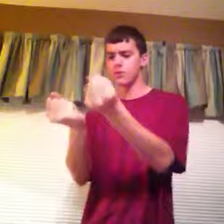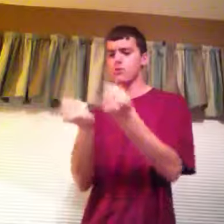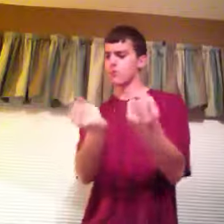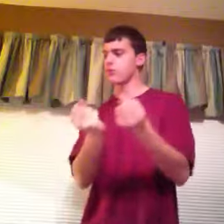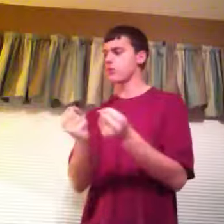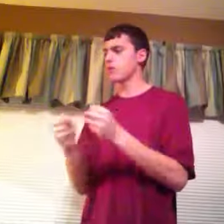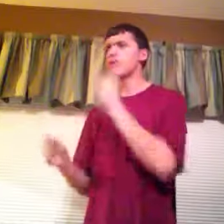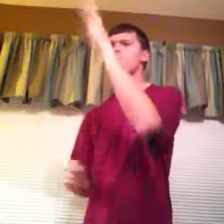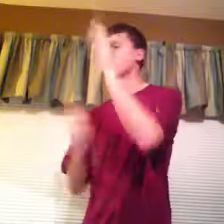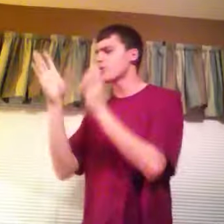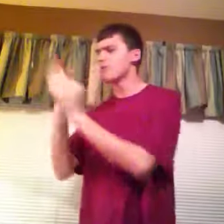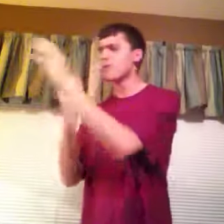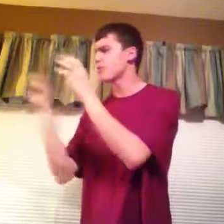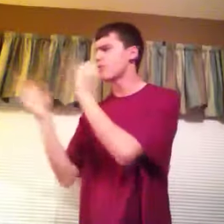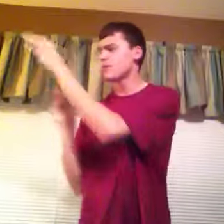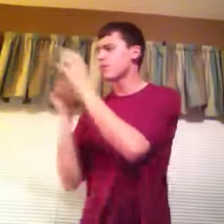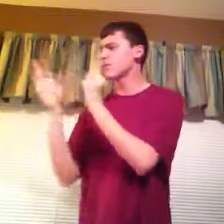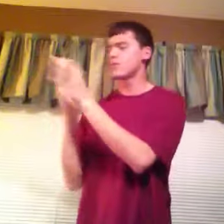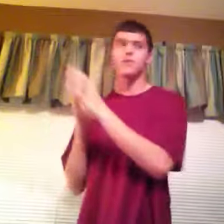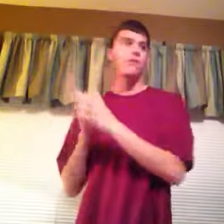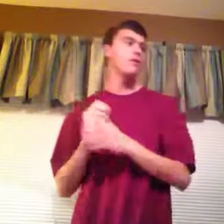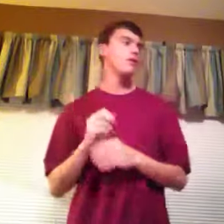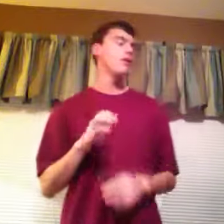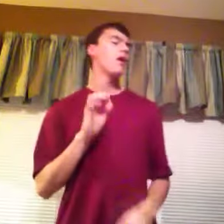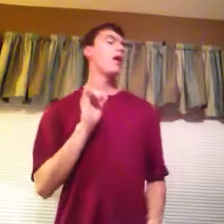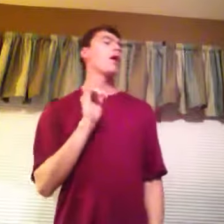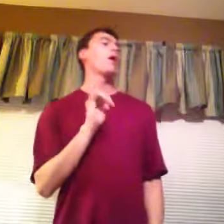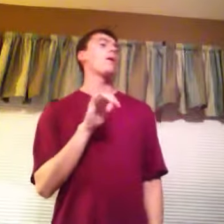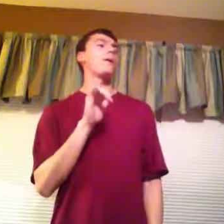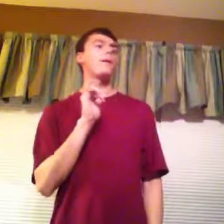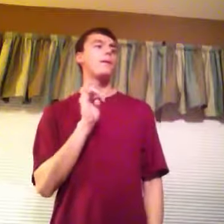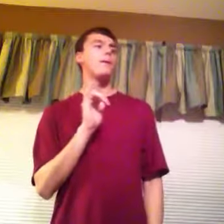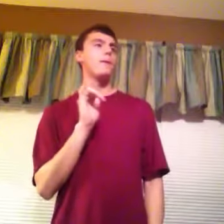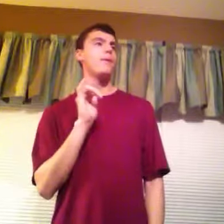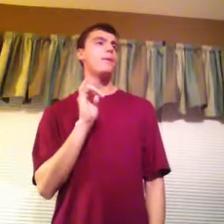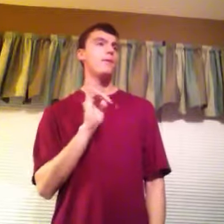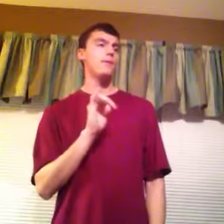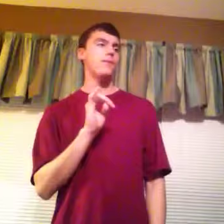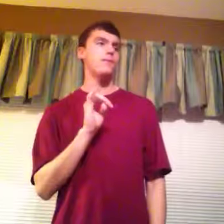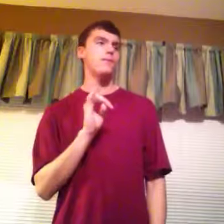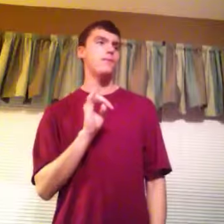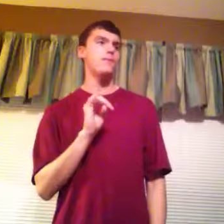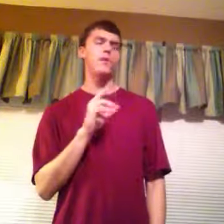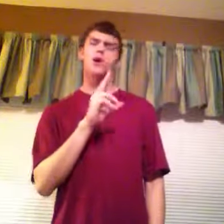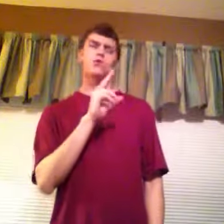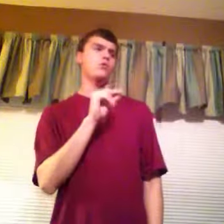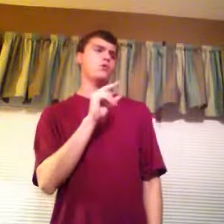so they just know that they don't sound so good, and they don't even see their eyes, and the back line won't look down.